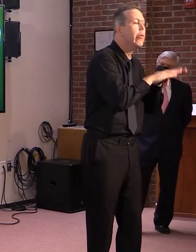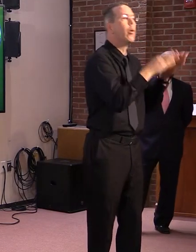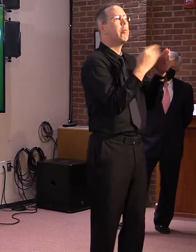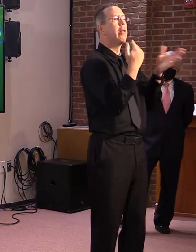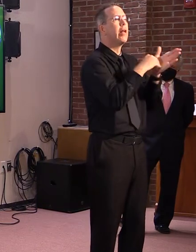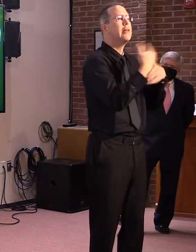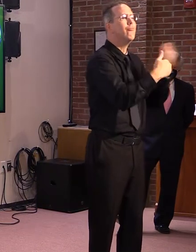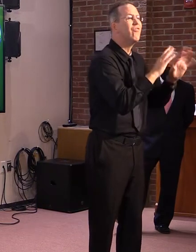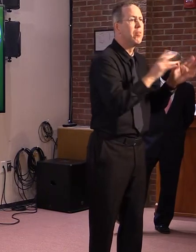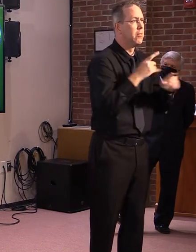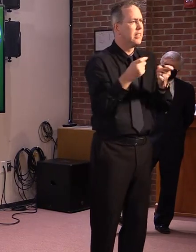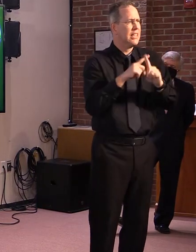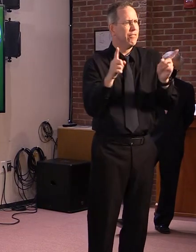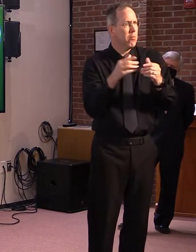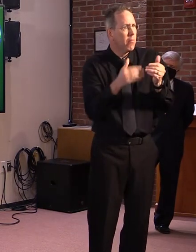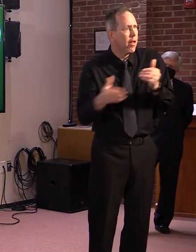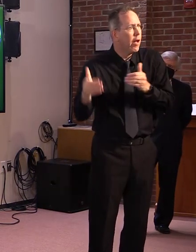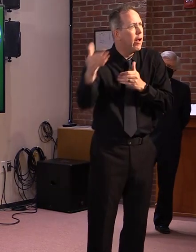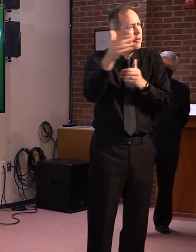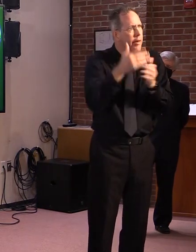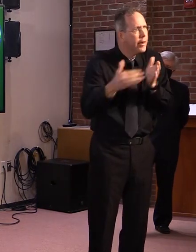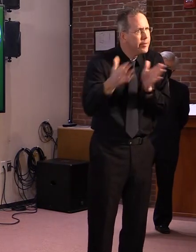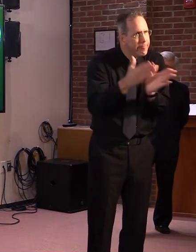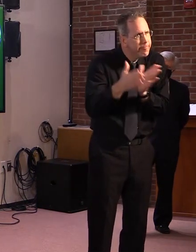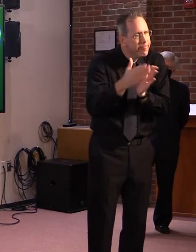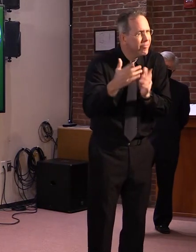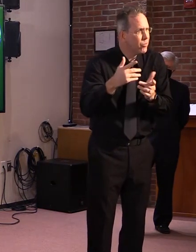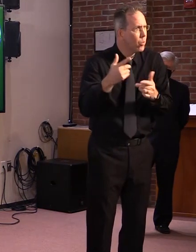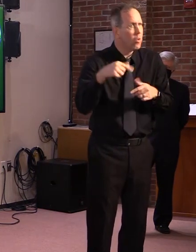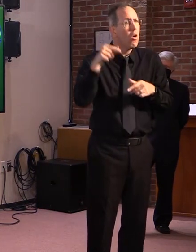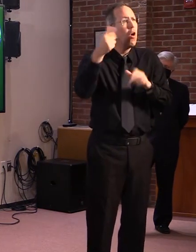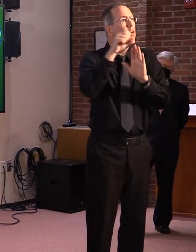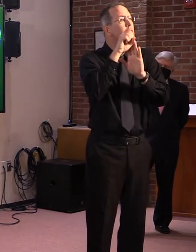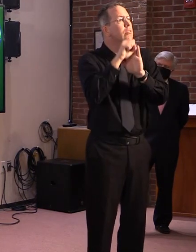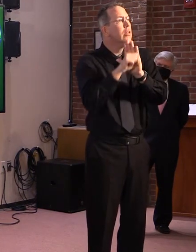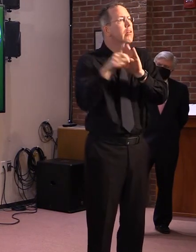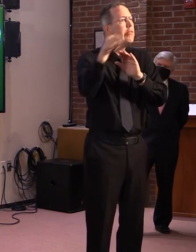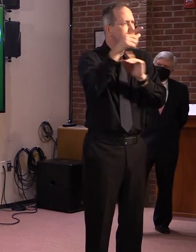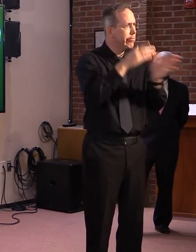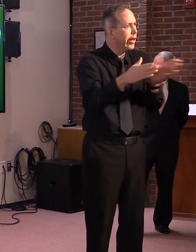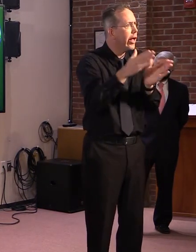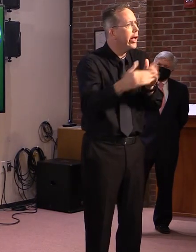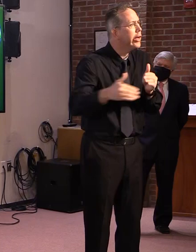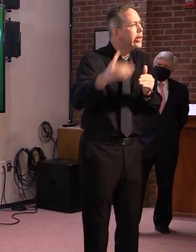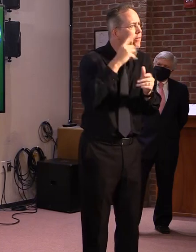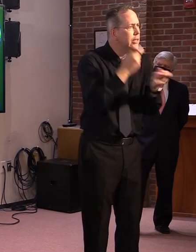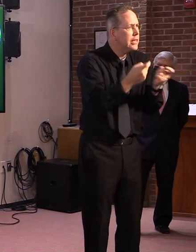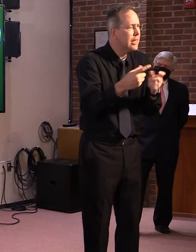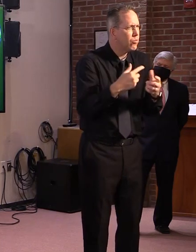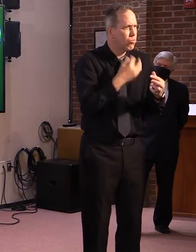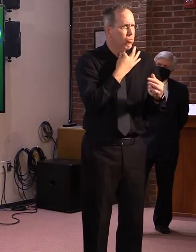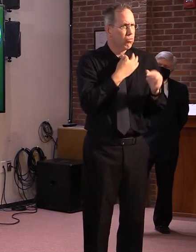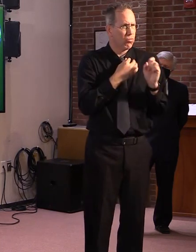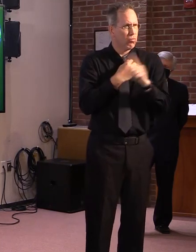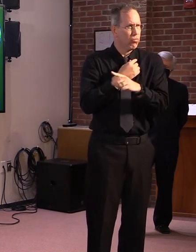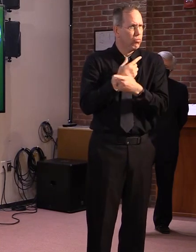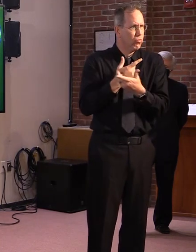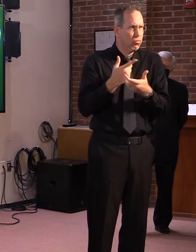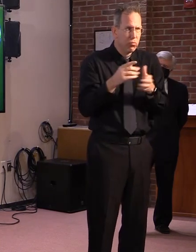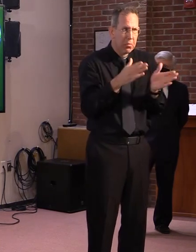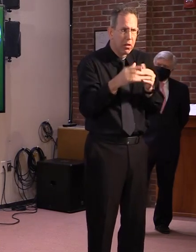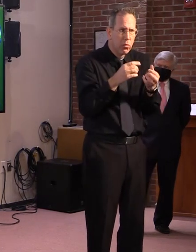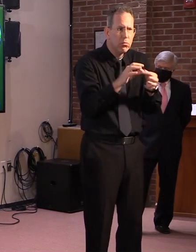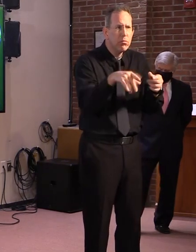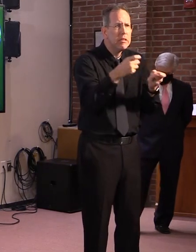now, we would be on the path to being open almost normal by the